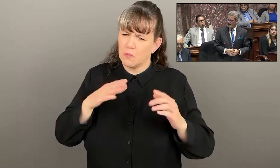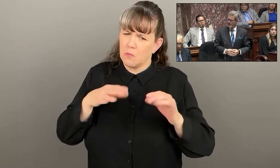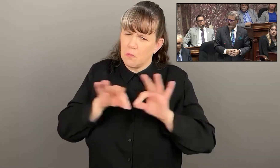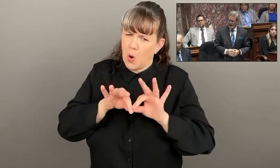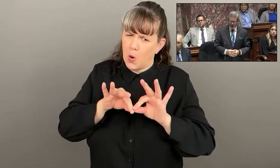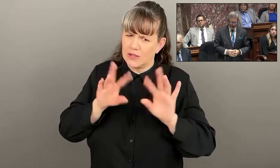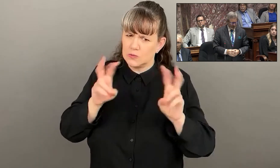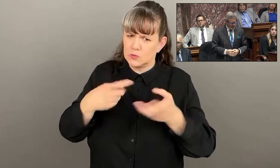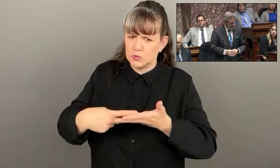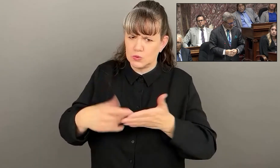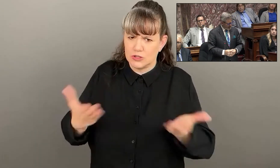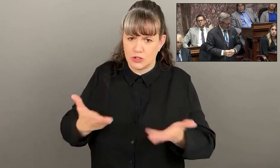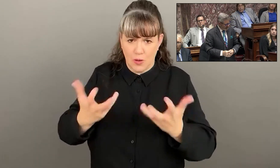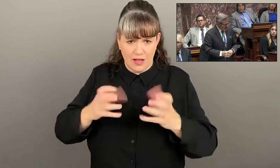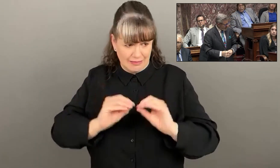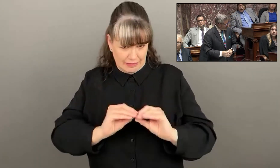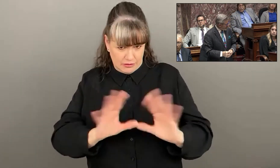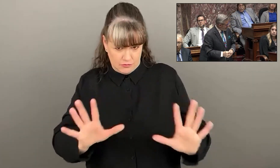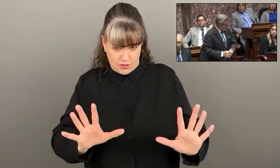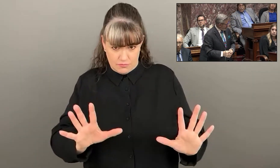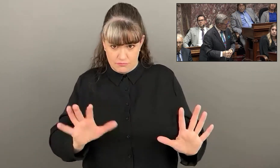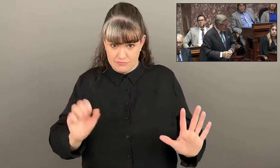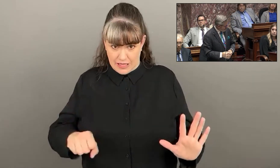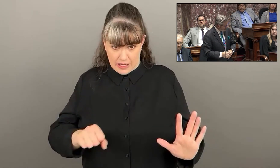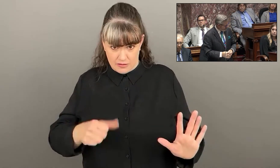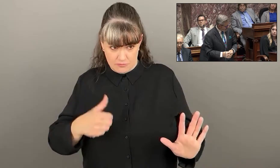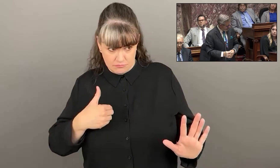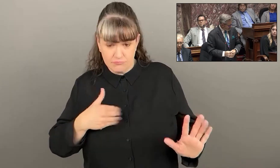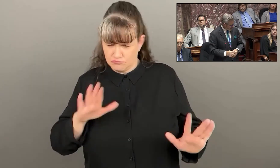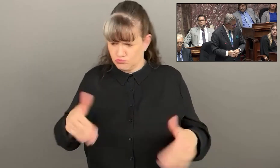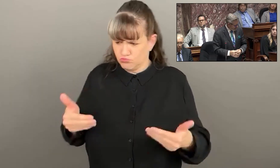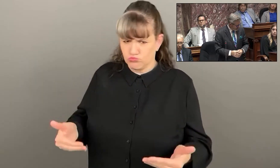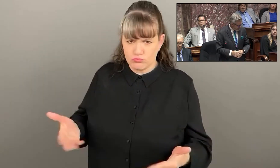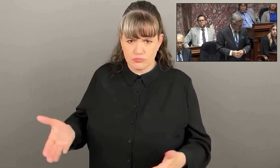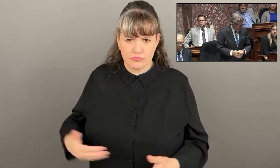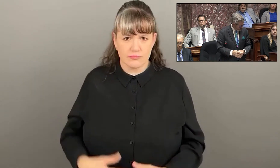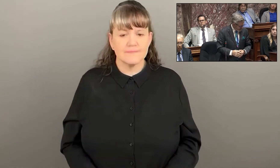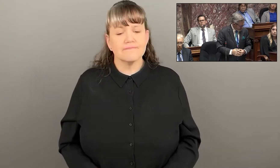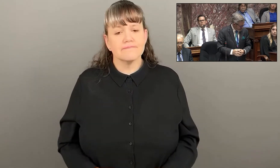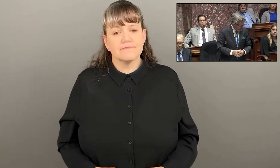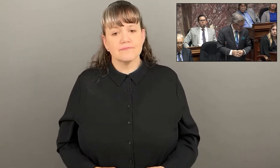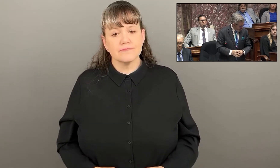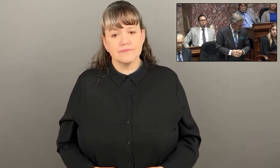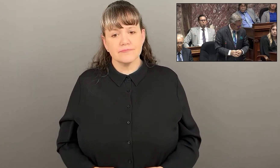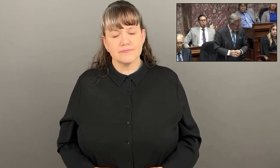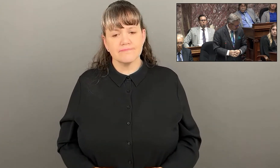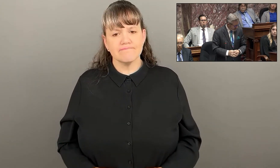Proceed. Mr. Speaker,